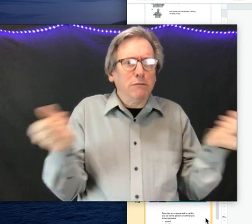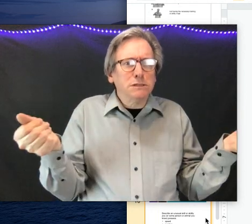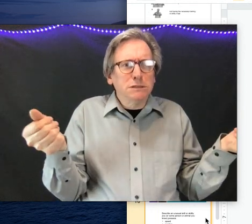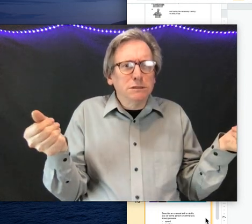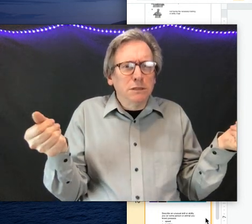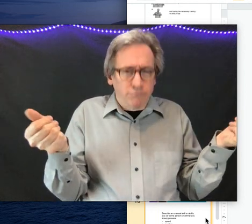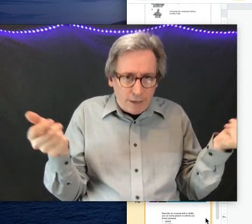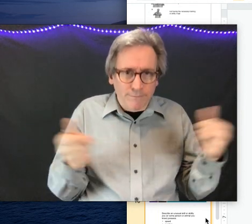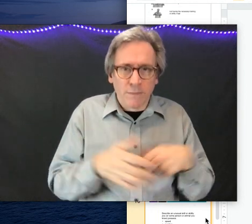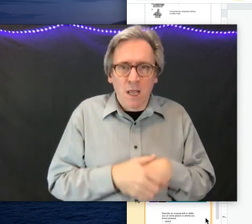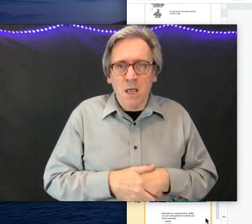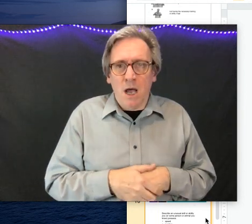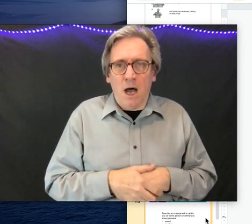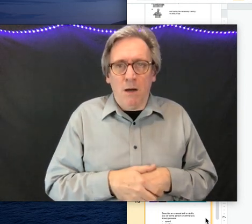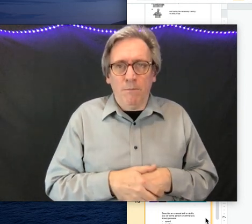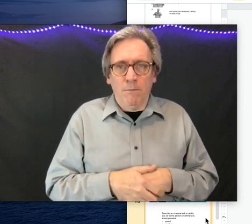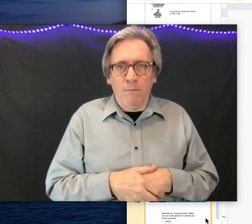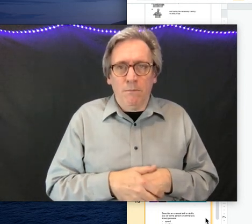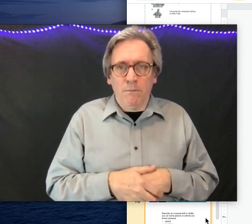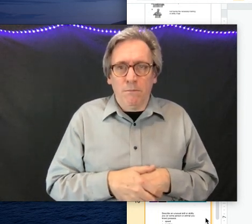Problem melts, right?